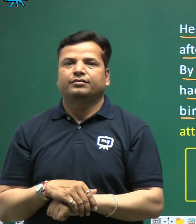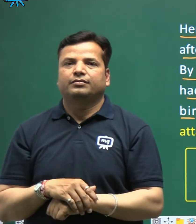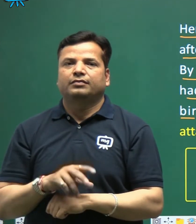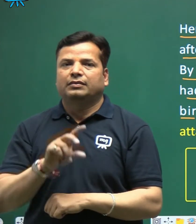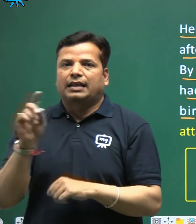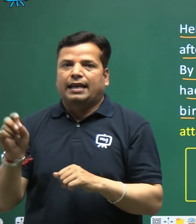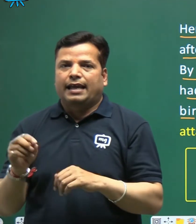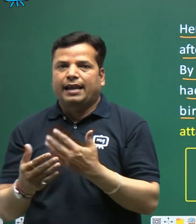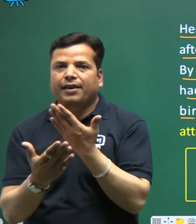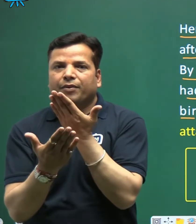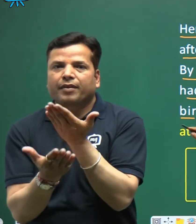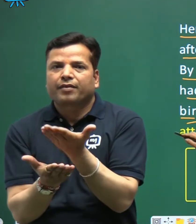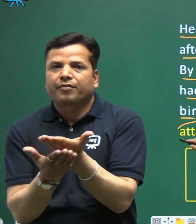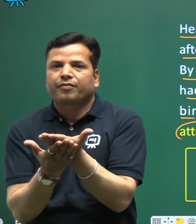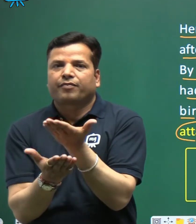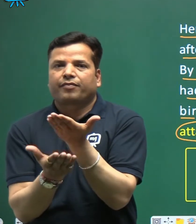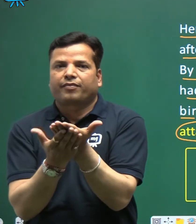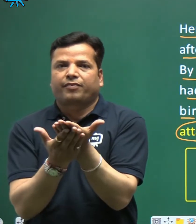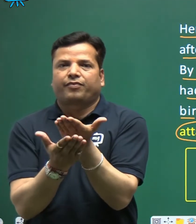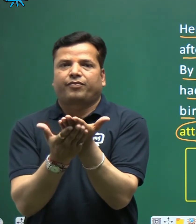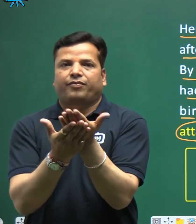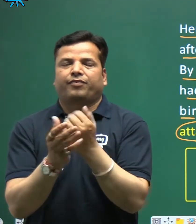an attachment